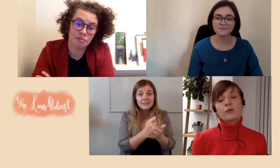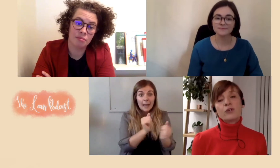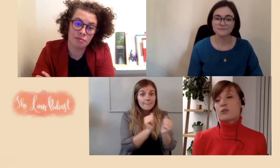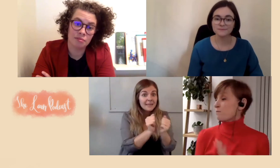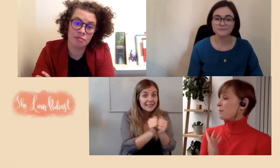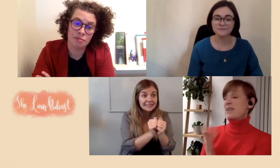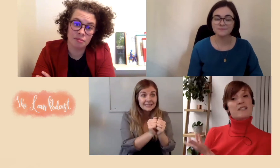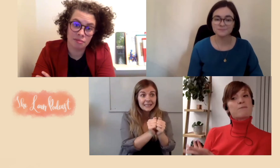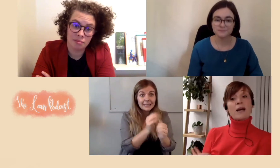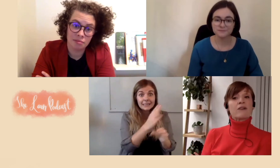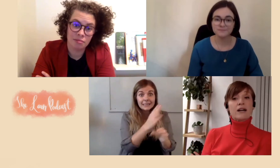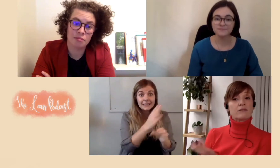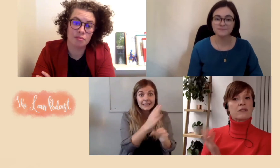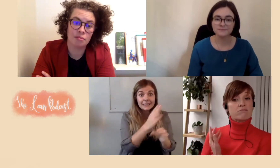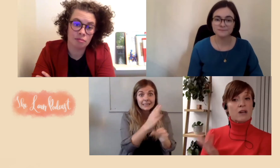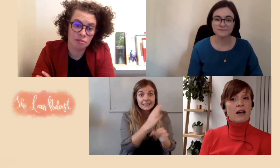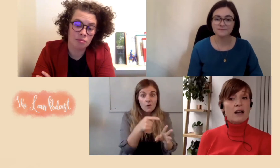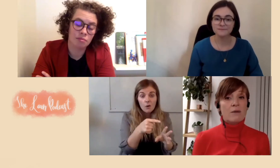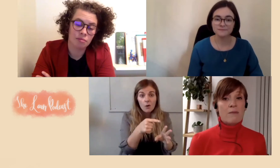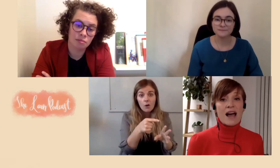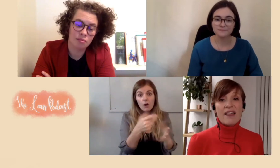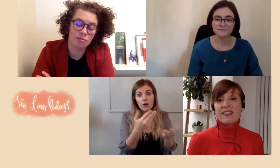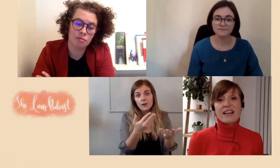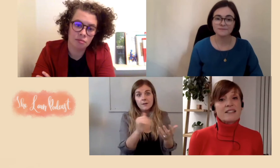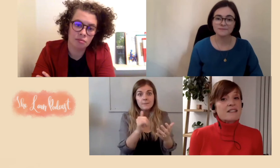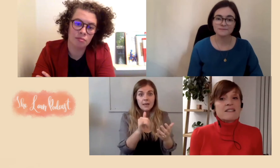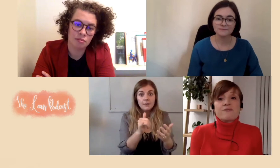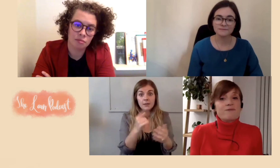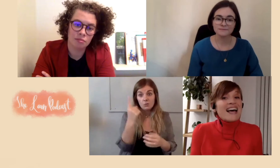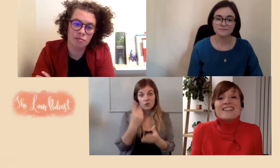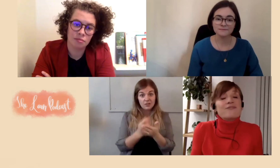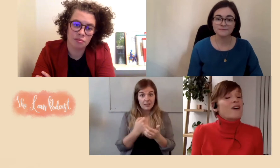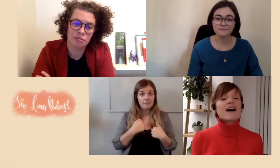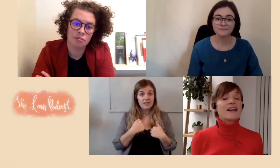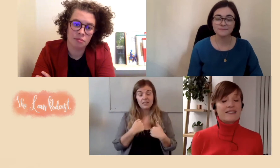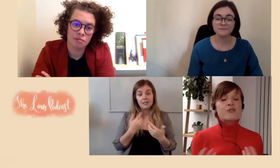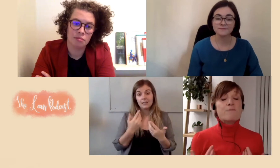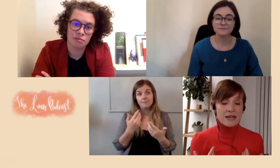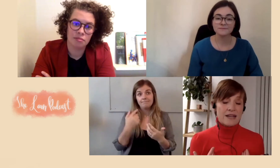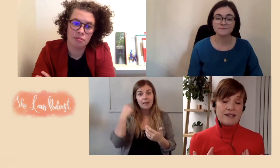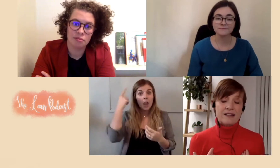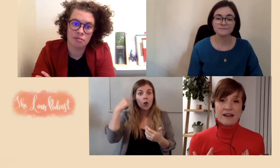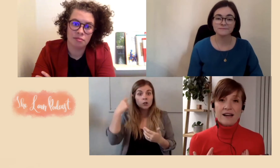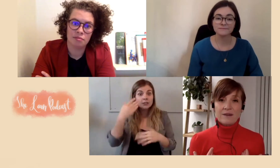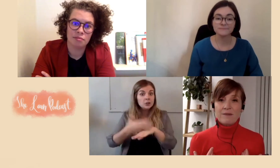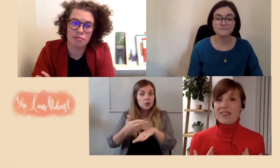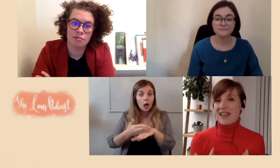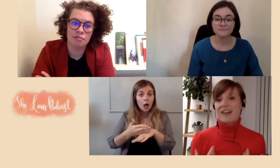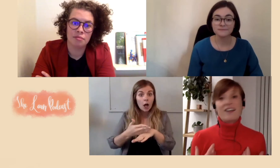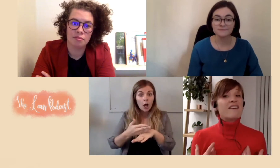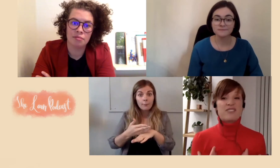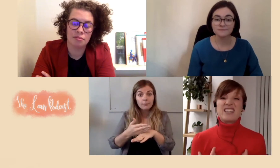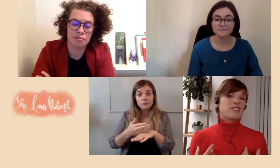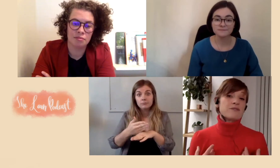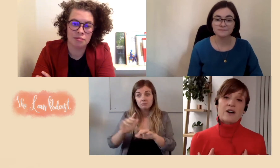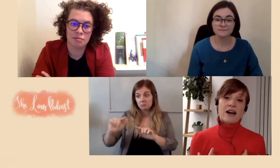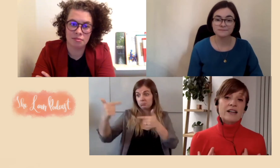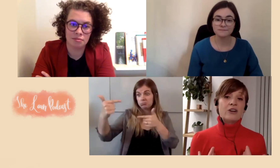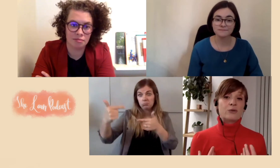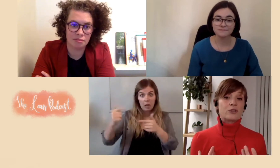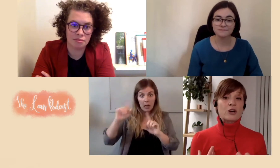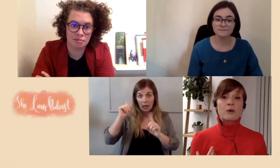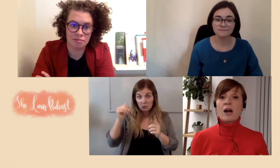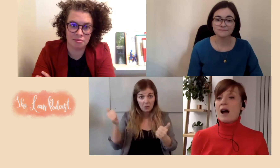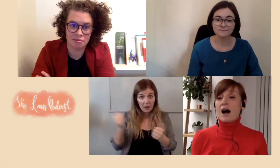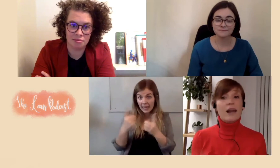with people we've never worked with before. Like I've done assignments in London. I don't know anyone. I don't know anything